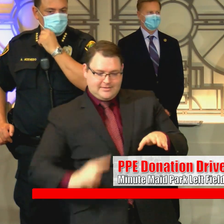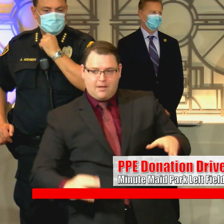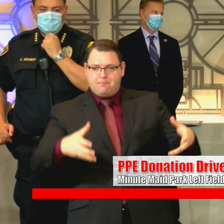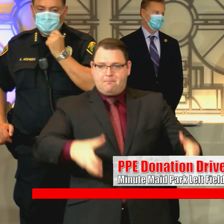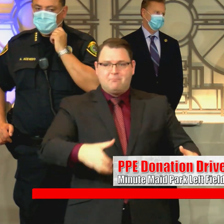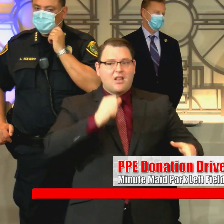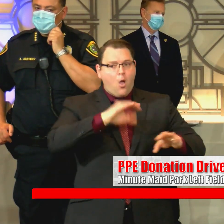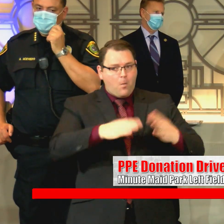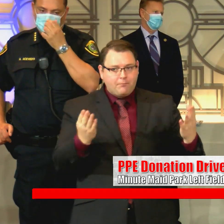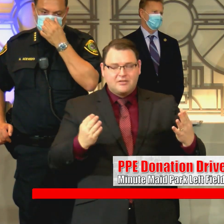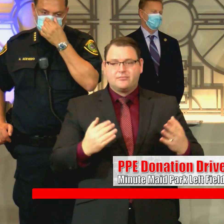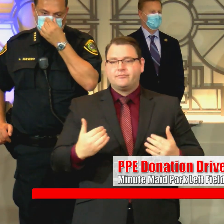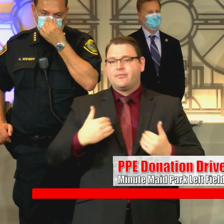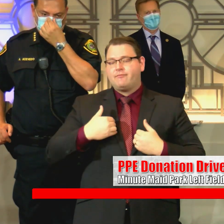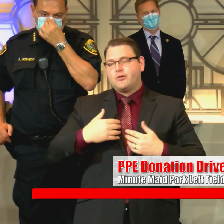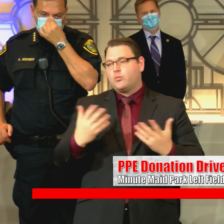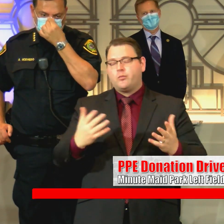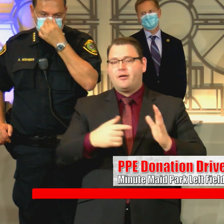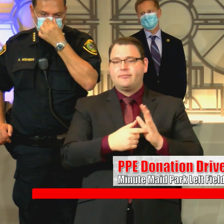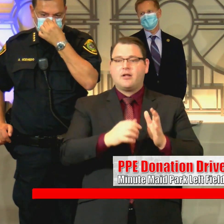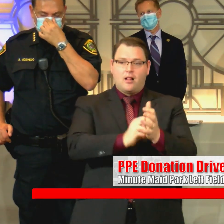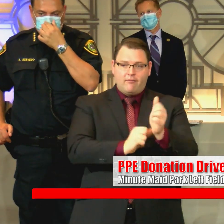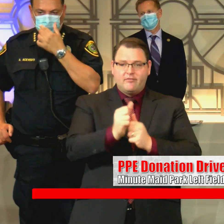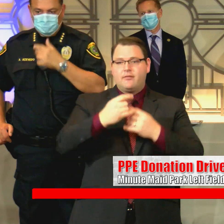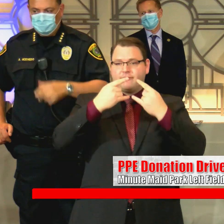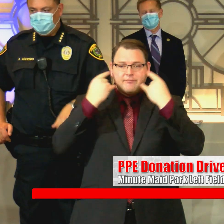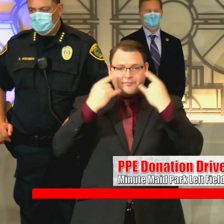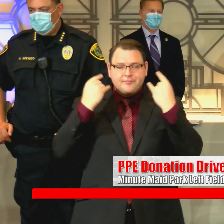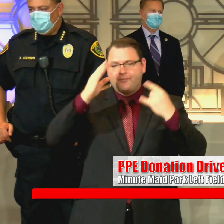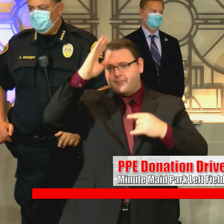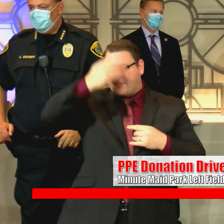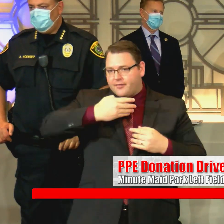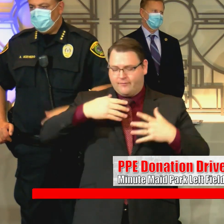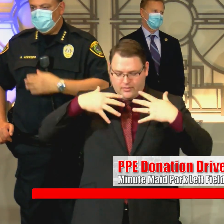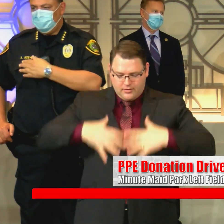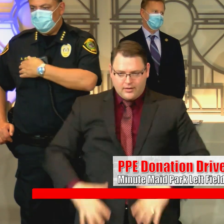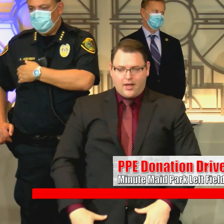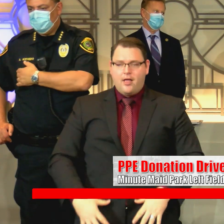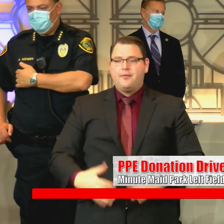gloves, surgical and isolation gowns, protective